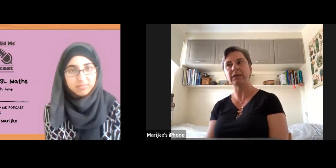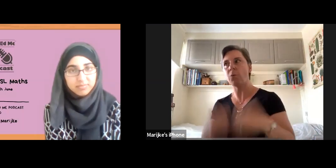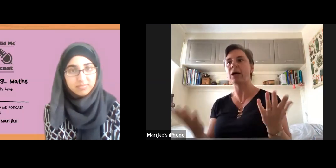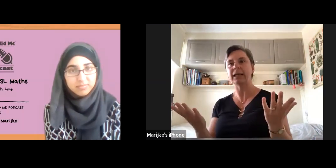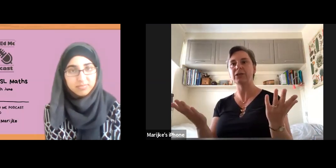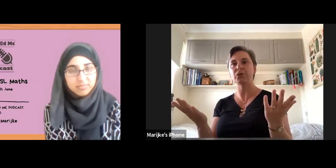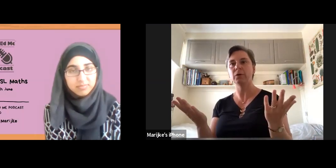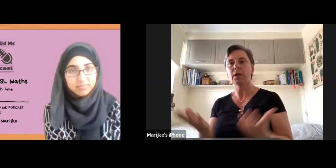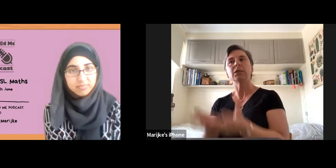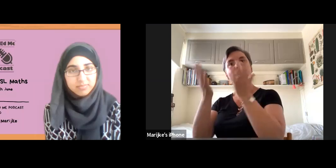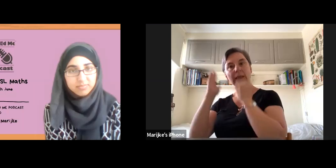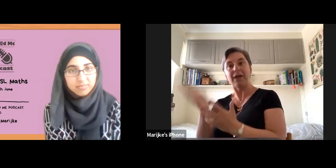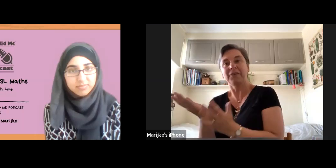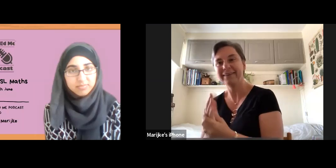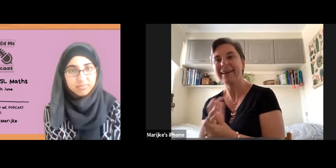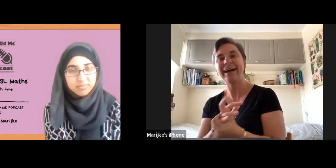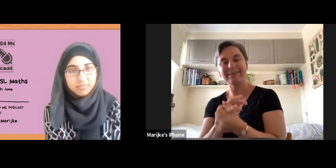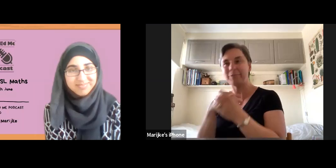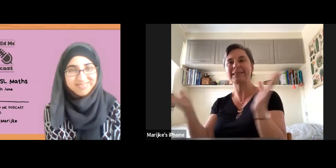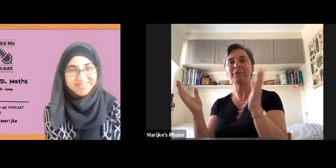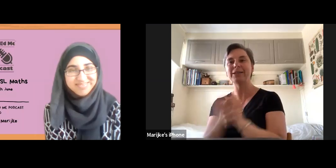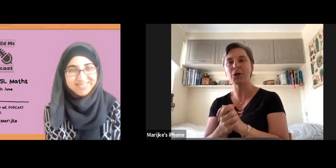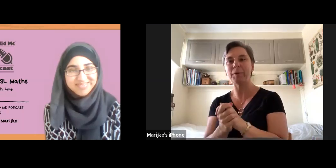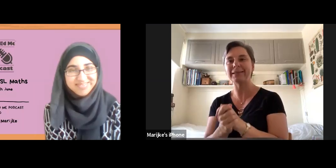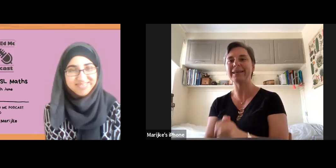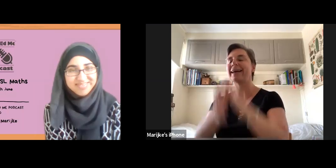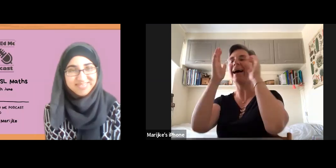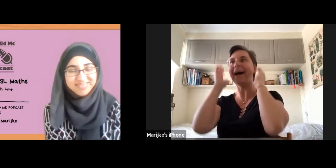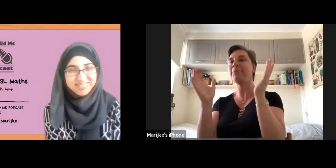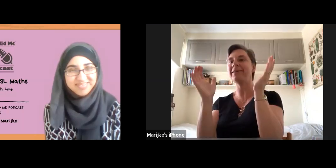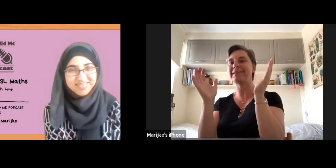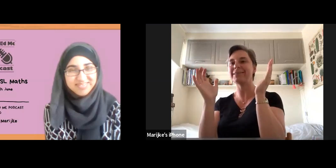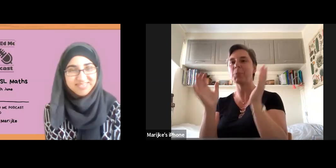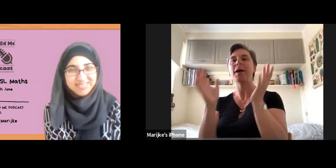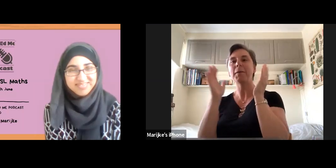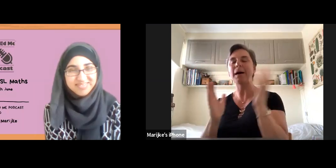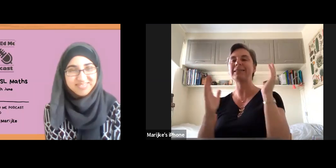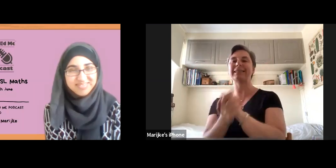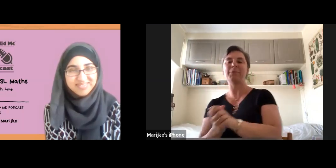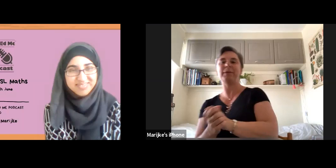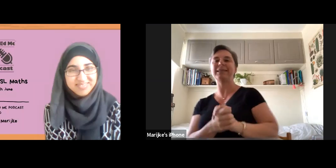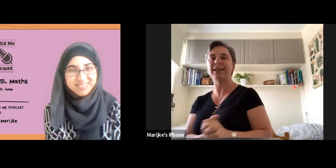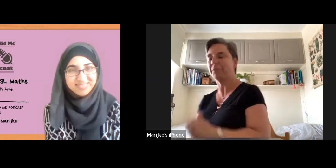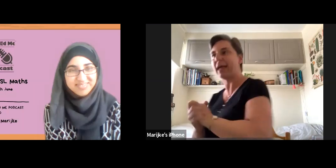it. What can I do? So I packed in my job and I said, I'm going to set up maths in Bsl. There we